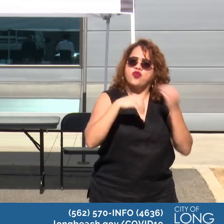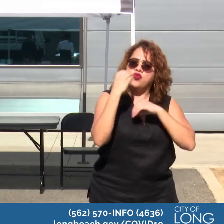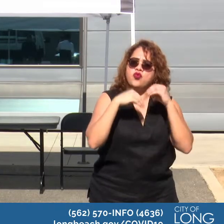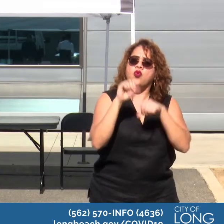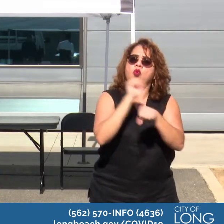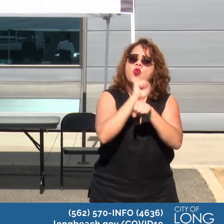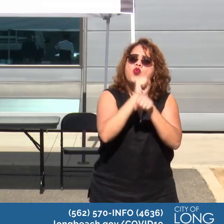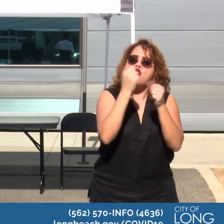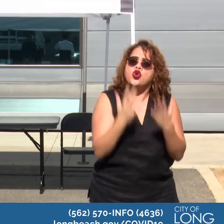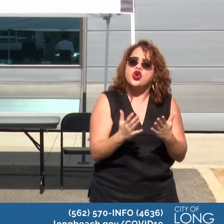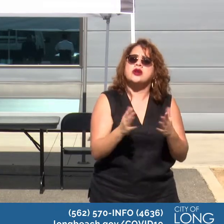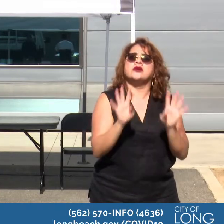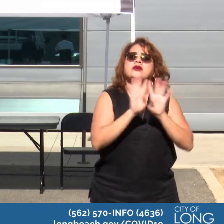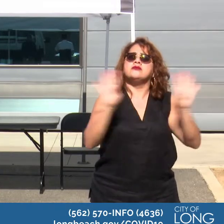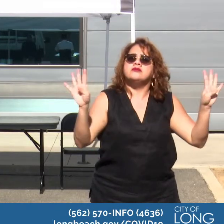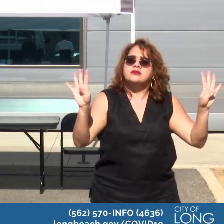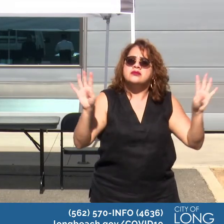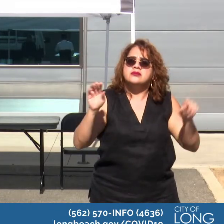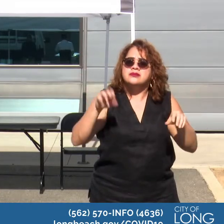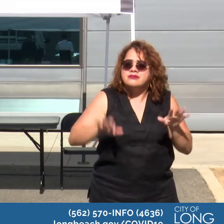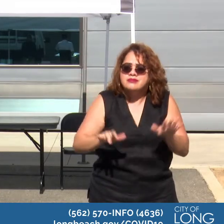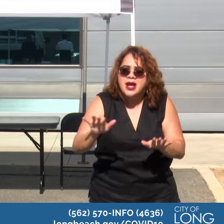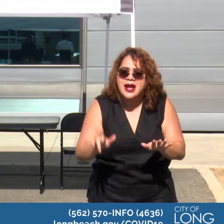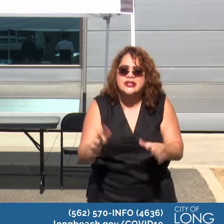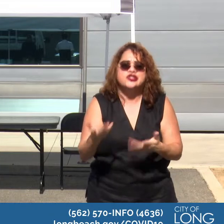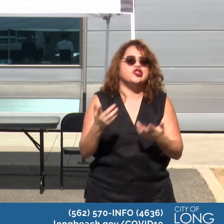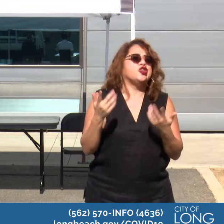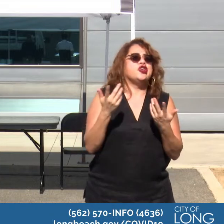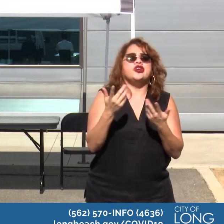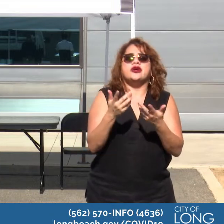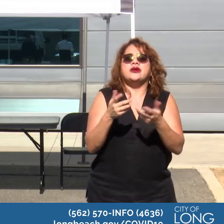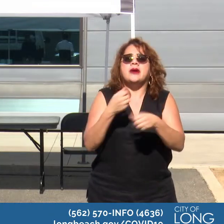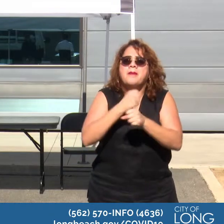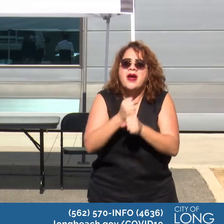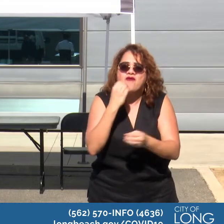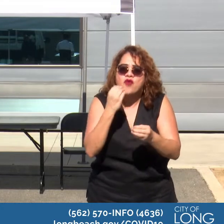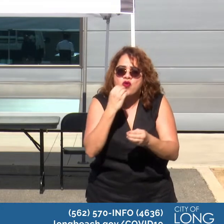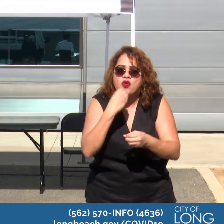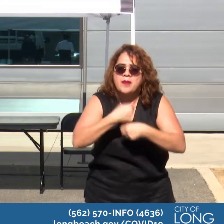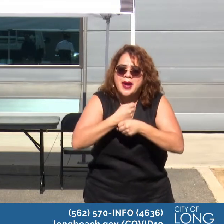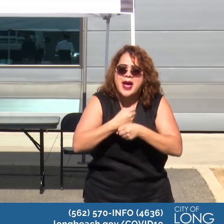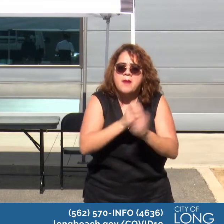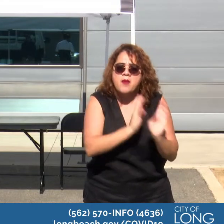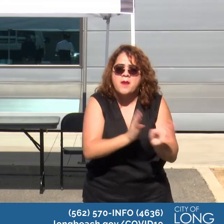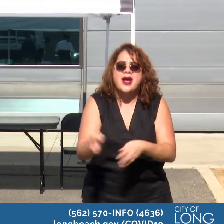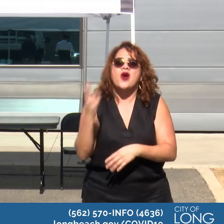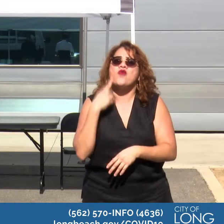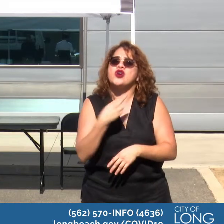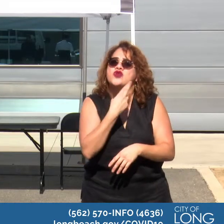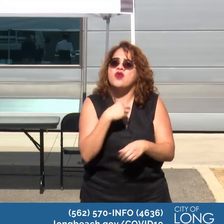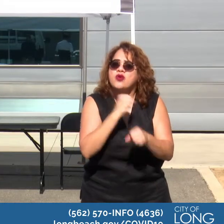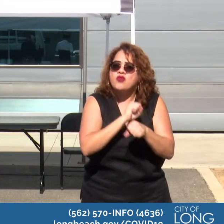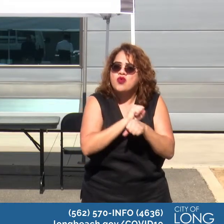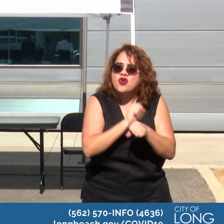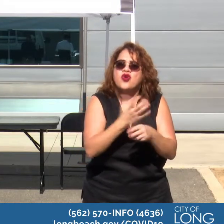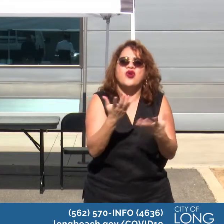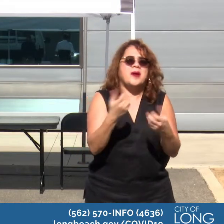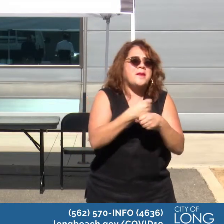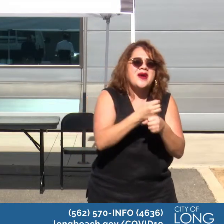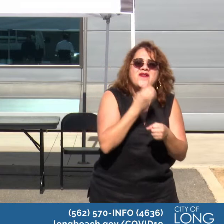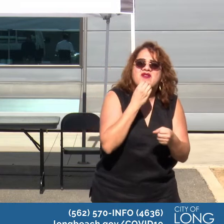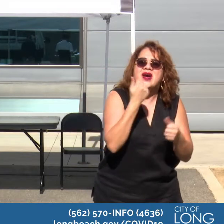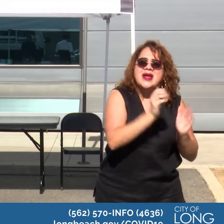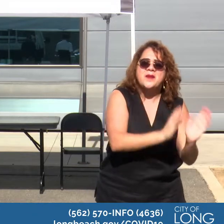work in markets, folks that are making food. Please reach out to us. We're going to start vaccinating you. And in addition to